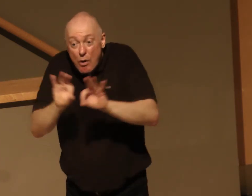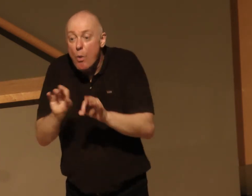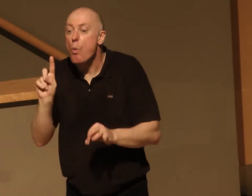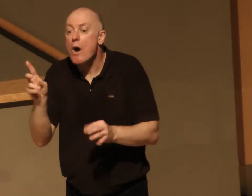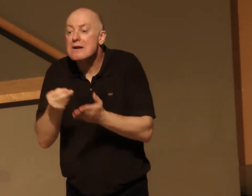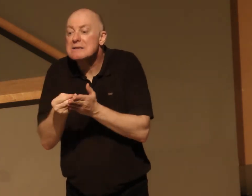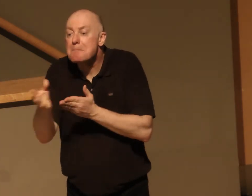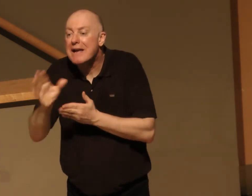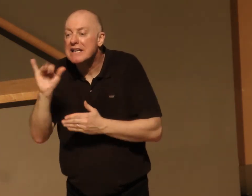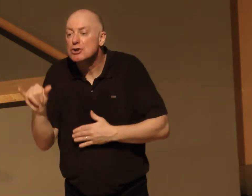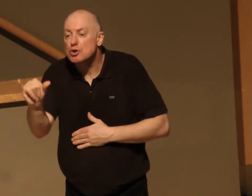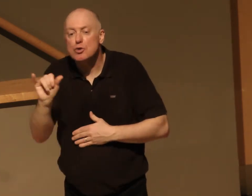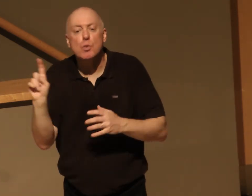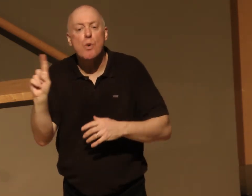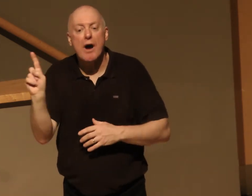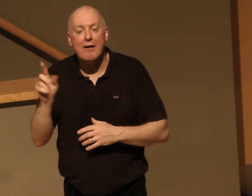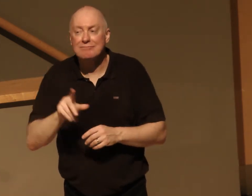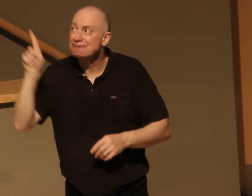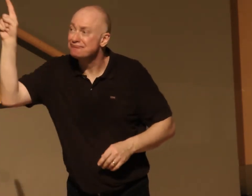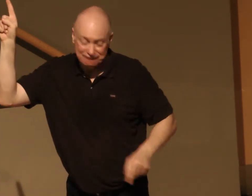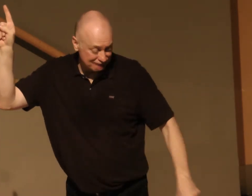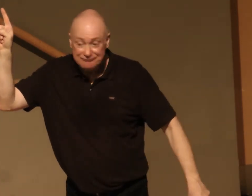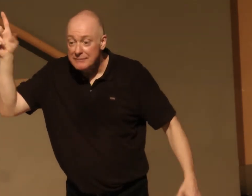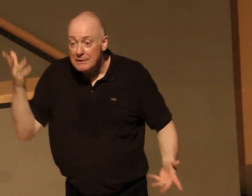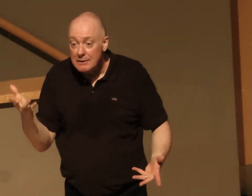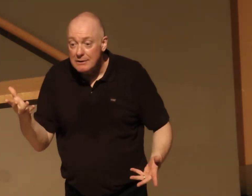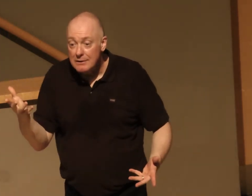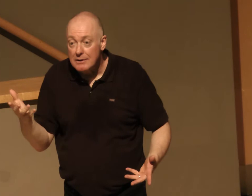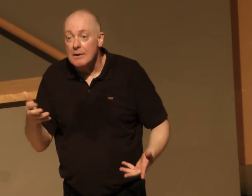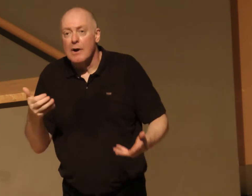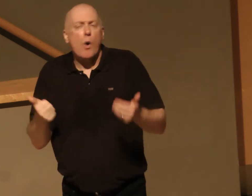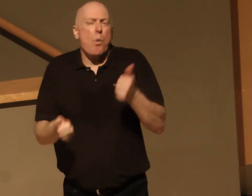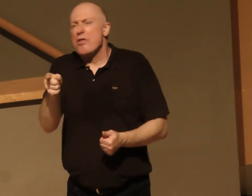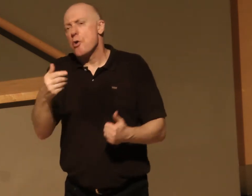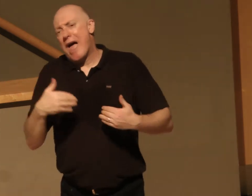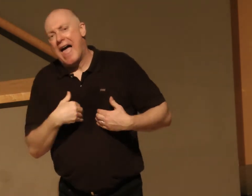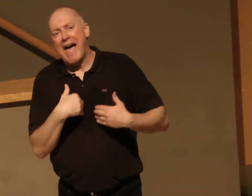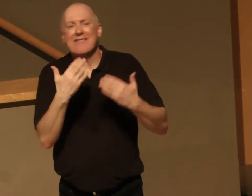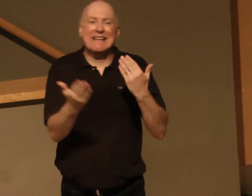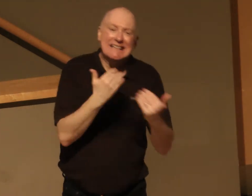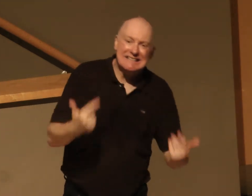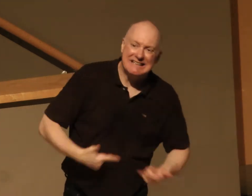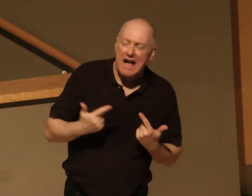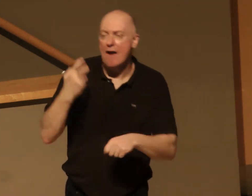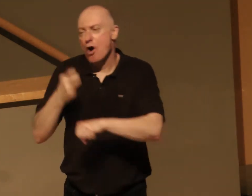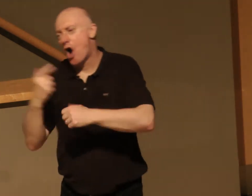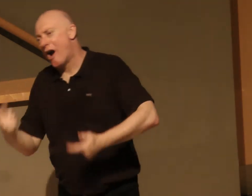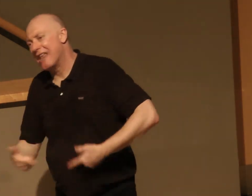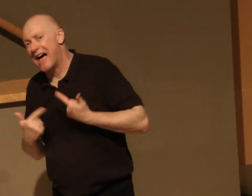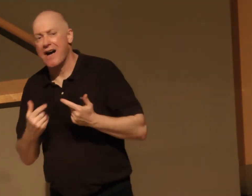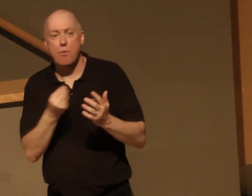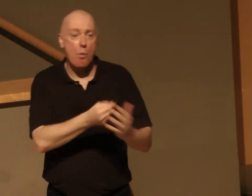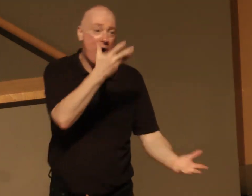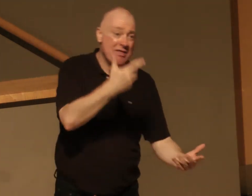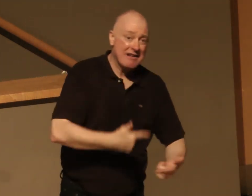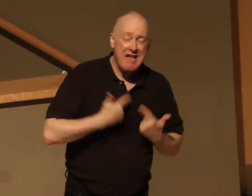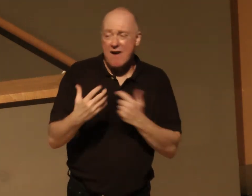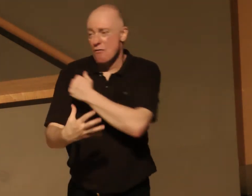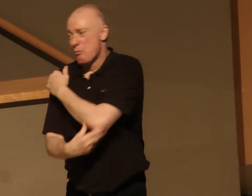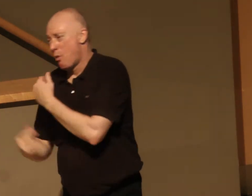spend eternity because regardless of whether you live an easy life or a difficult life a wealthy life or a poor life a life in prosperous Canada or a